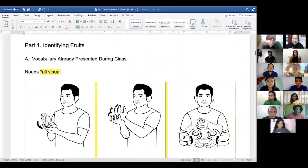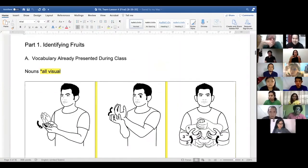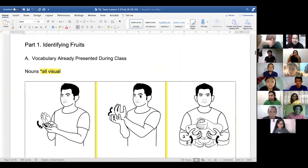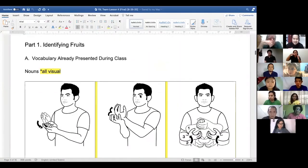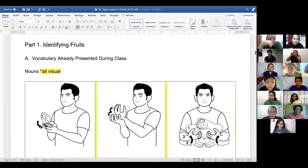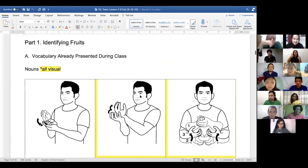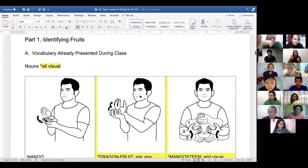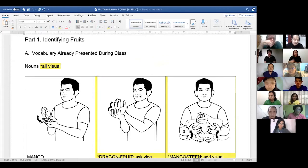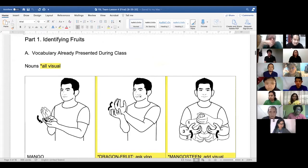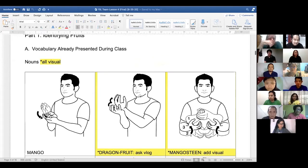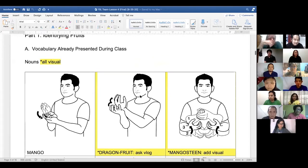Okay.